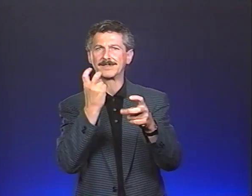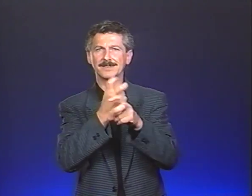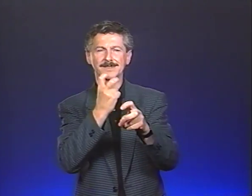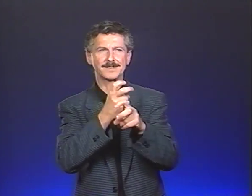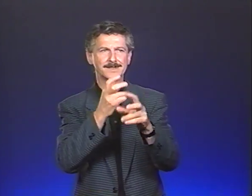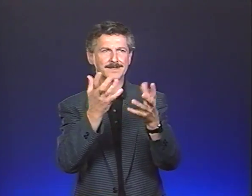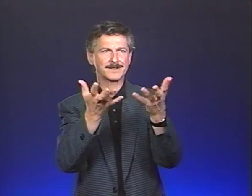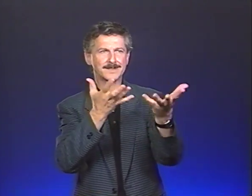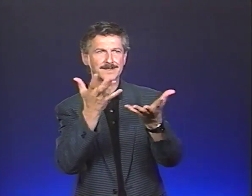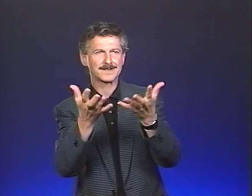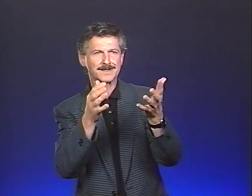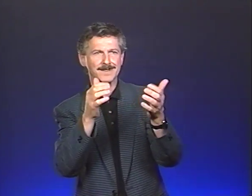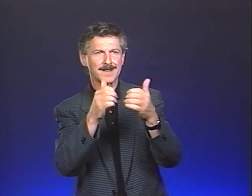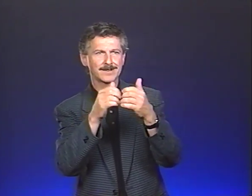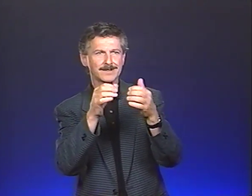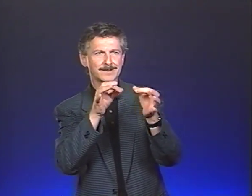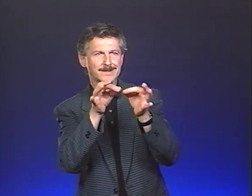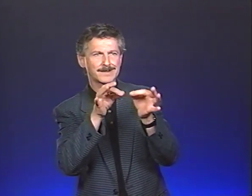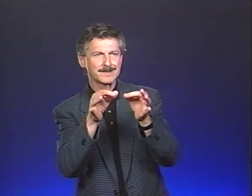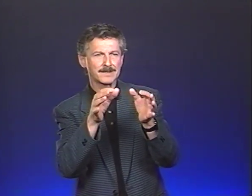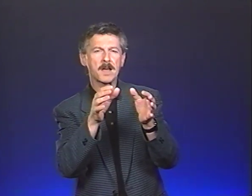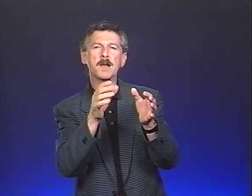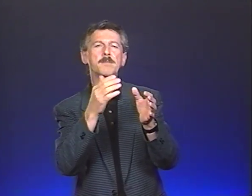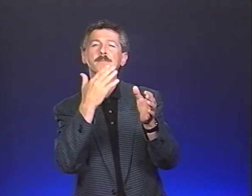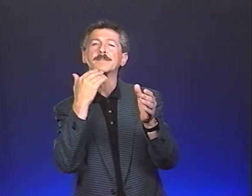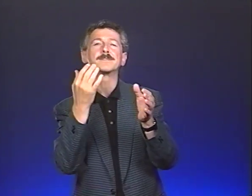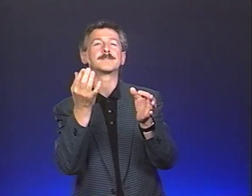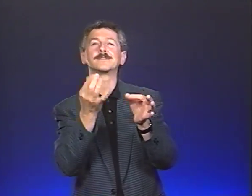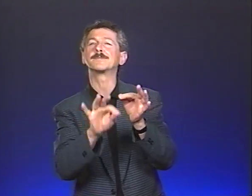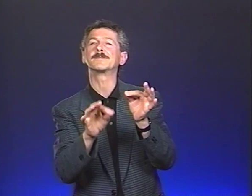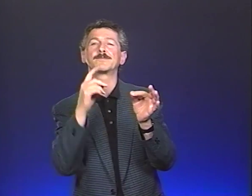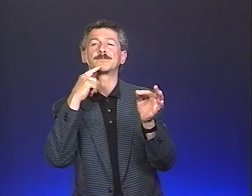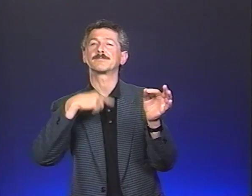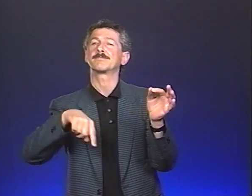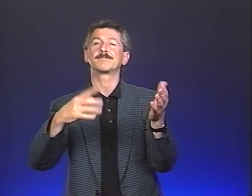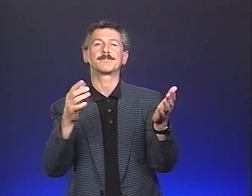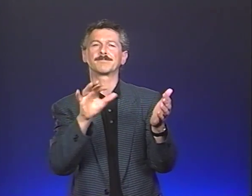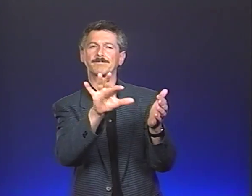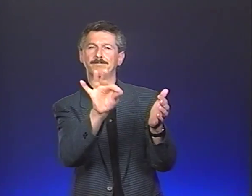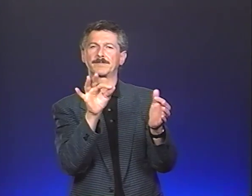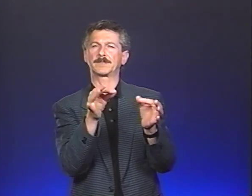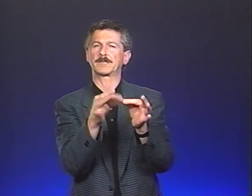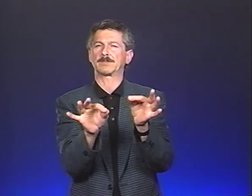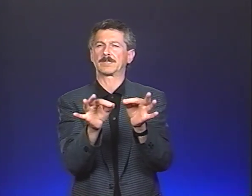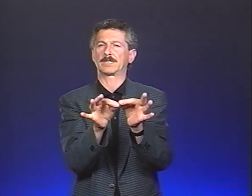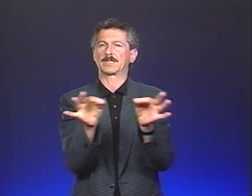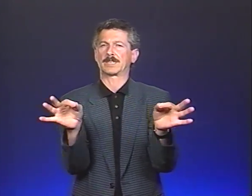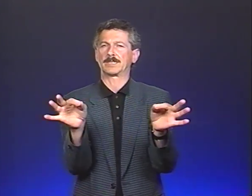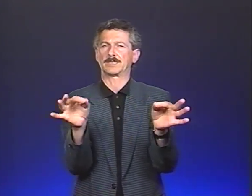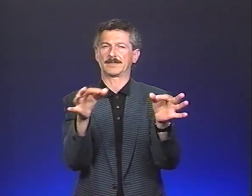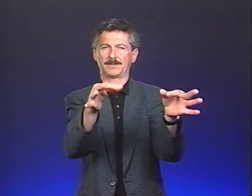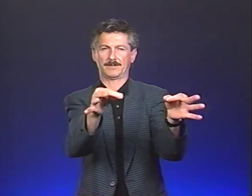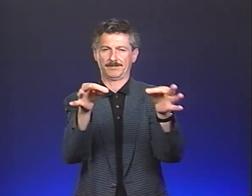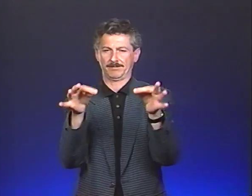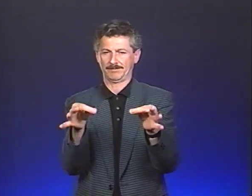ASL syntax is a very complicated system, and it might be best to explain it by first giving some simple